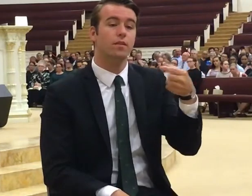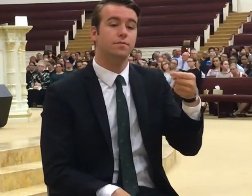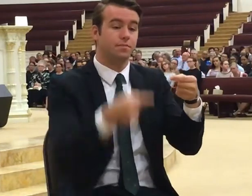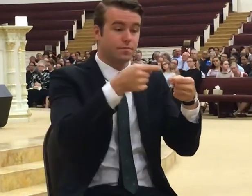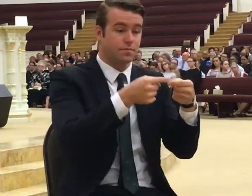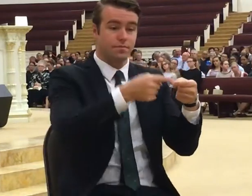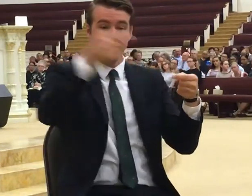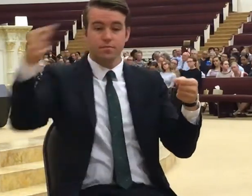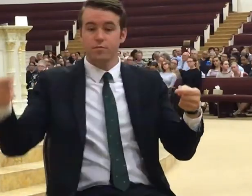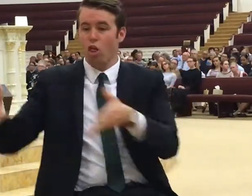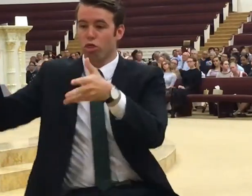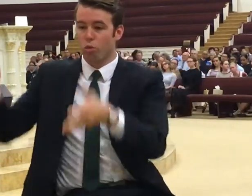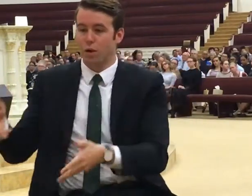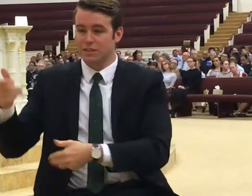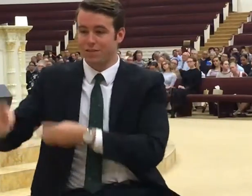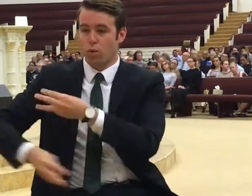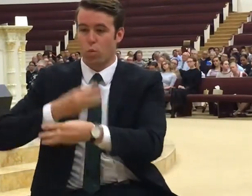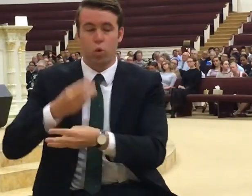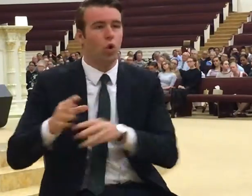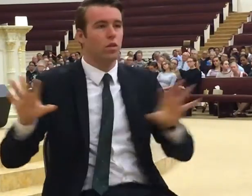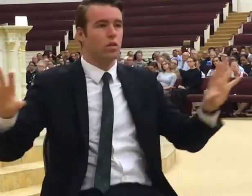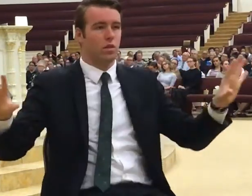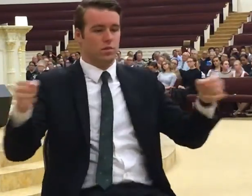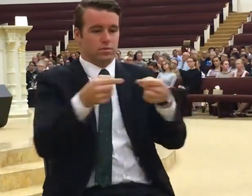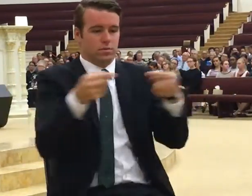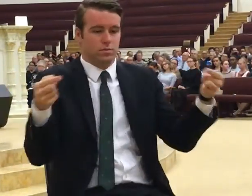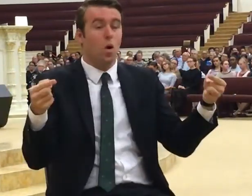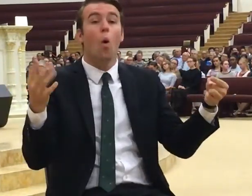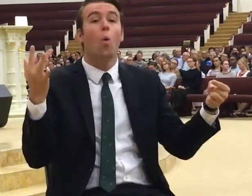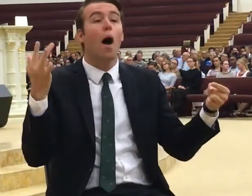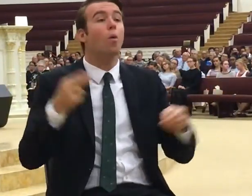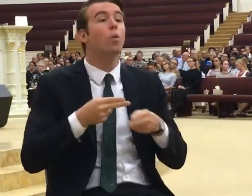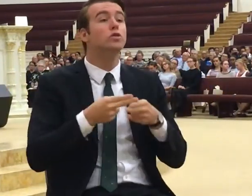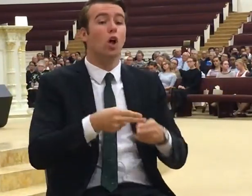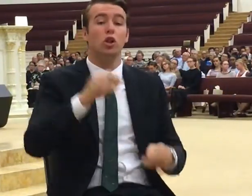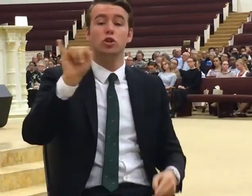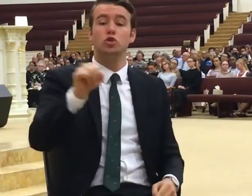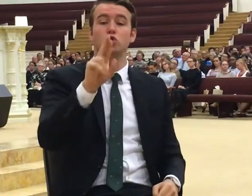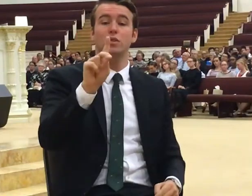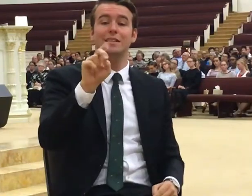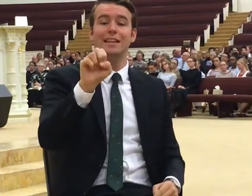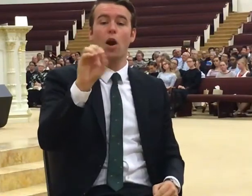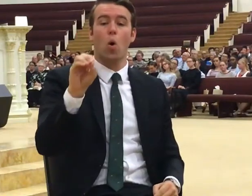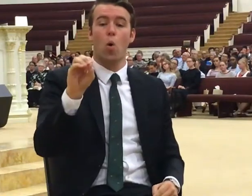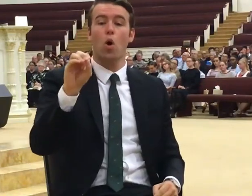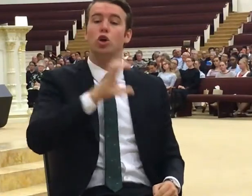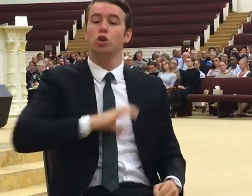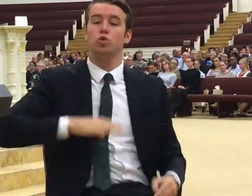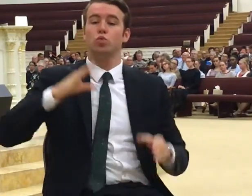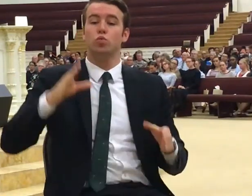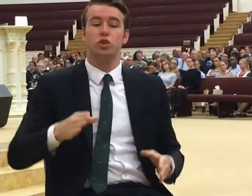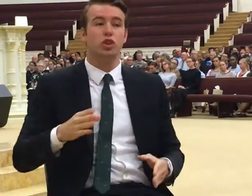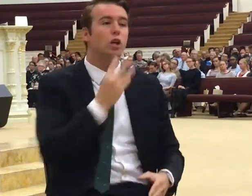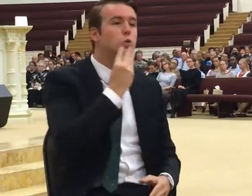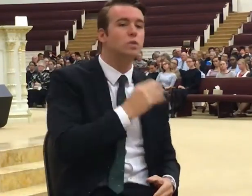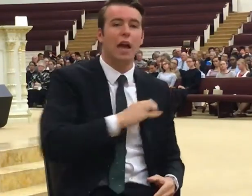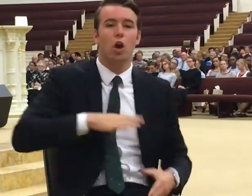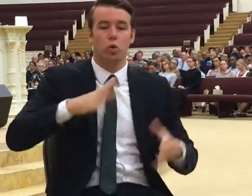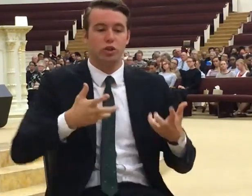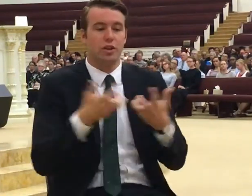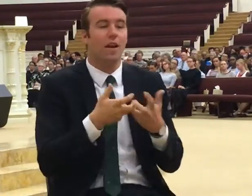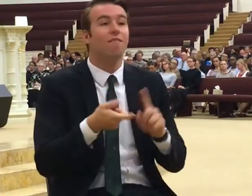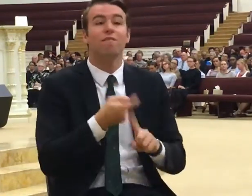of the world because of what we would know as the Judeo-Christian ethic, coming from the Word